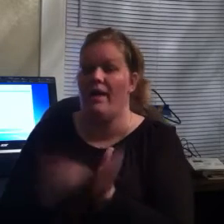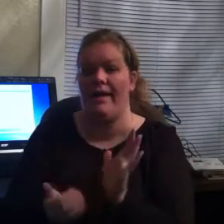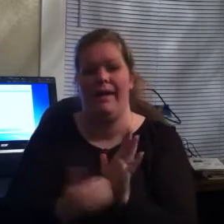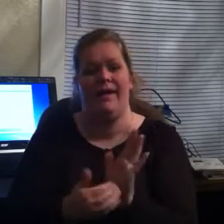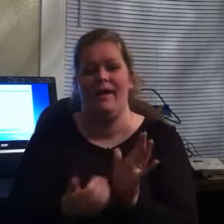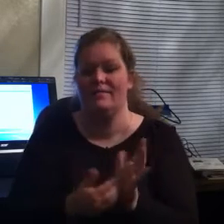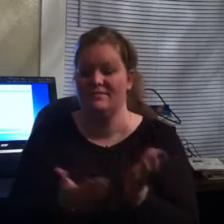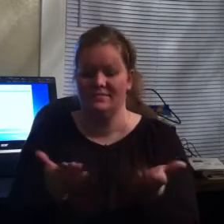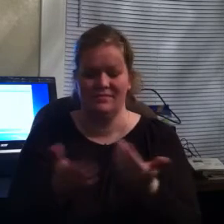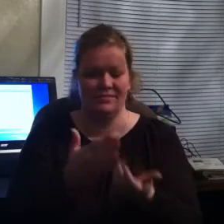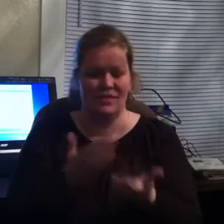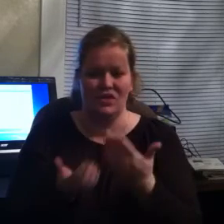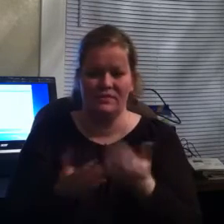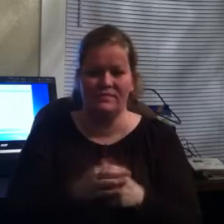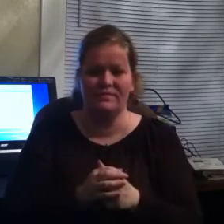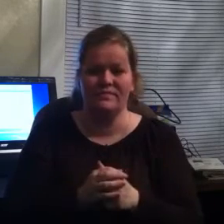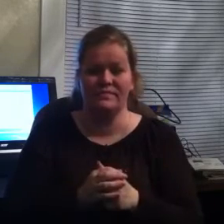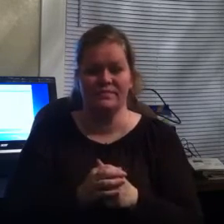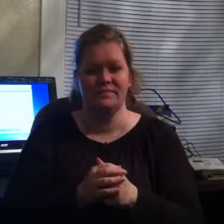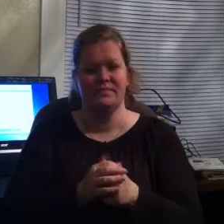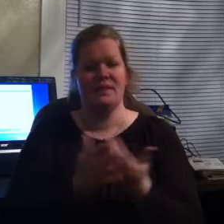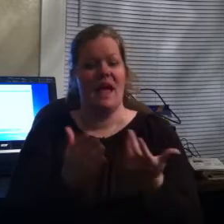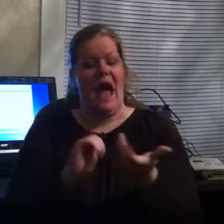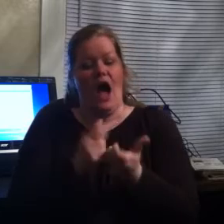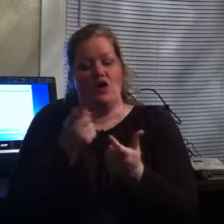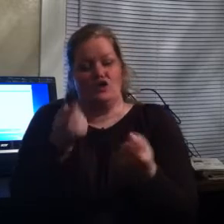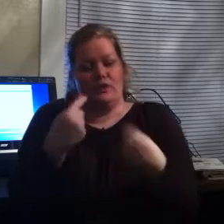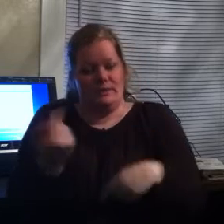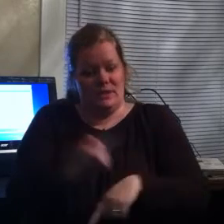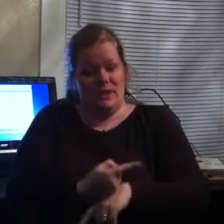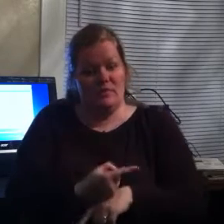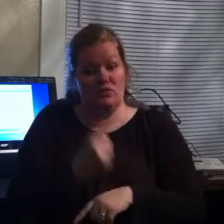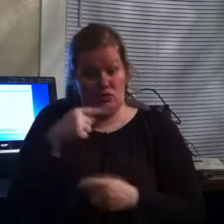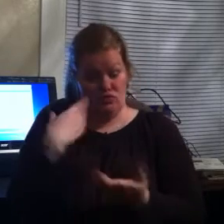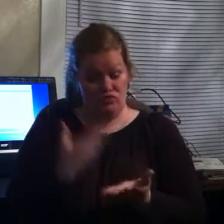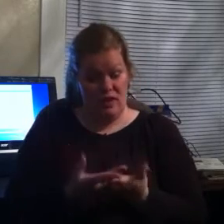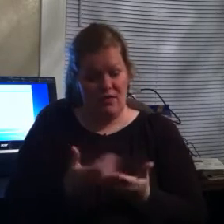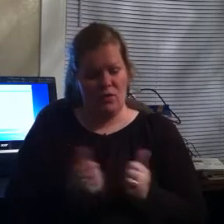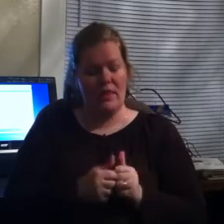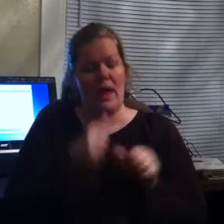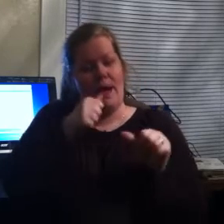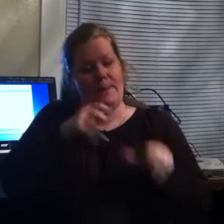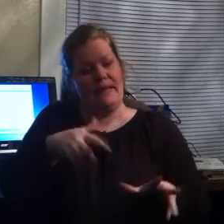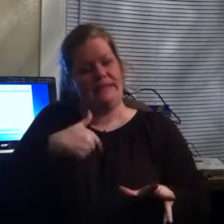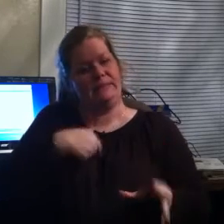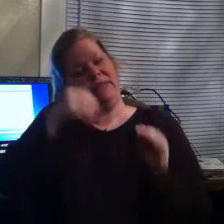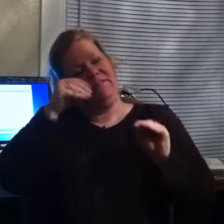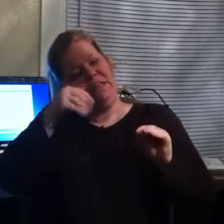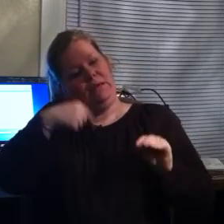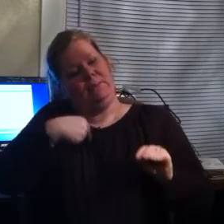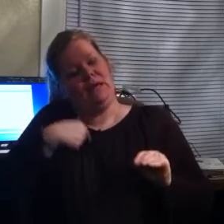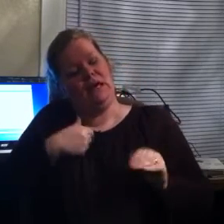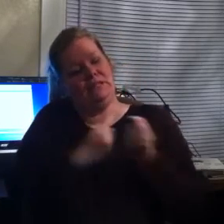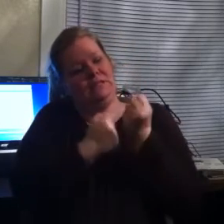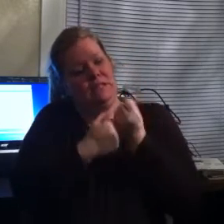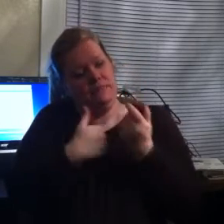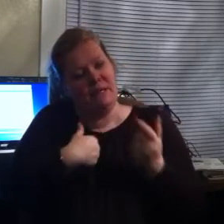How did you come to this? Did you come in here with a bless me, feed me, sustain me, help me, encourage me, me